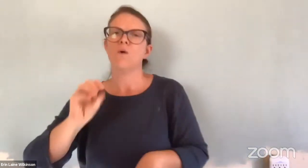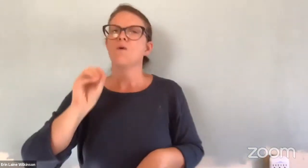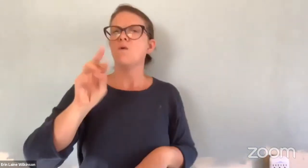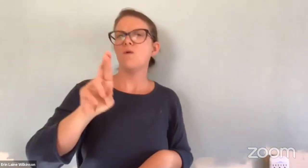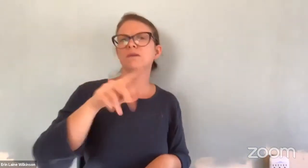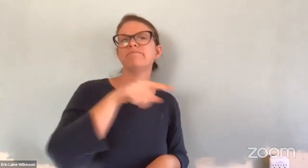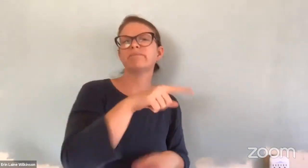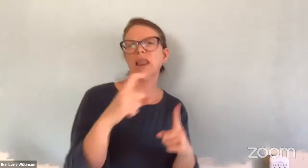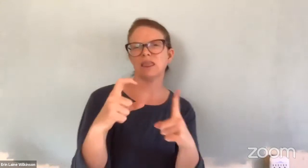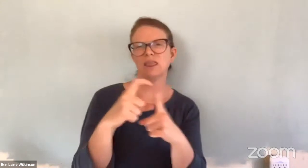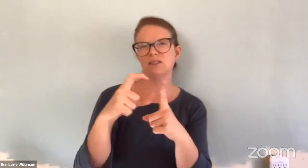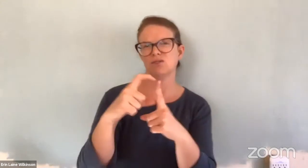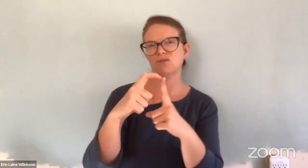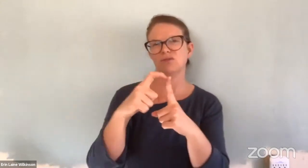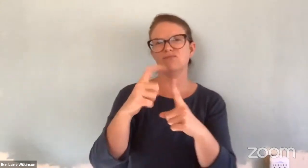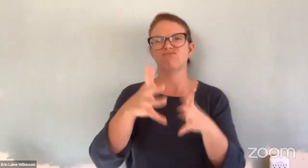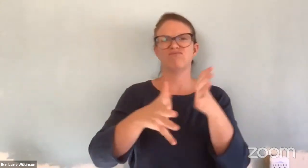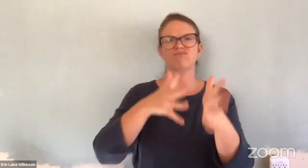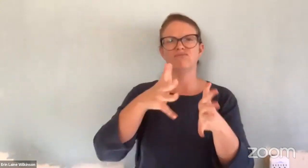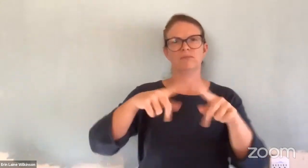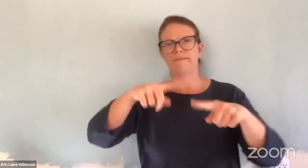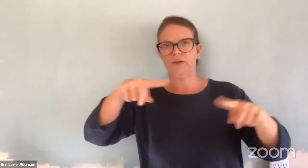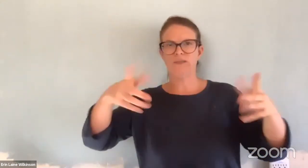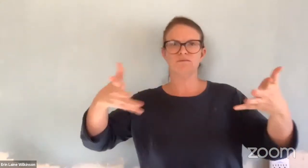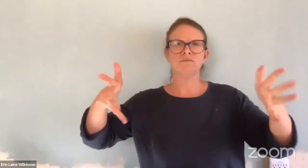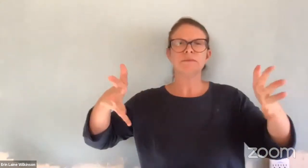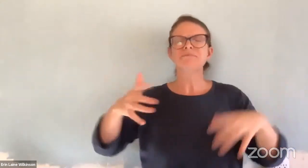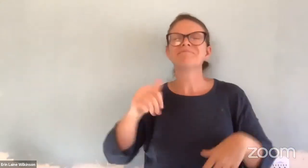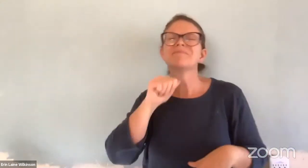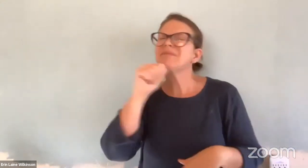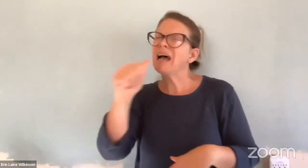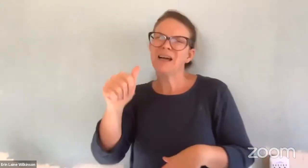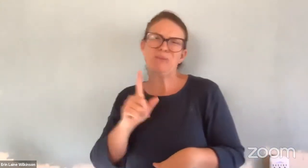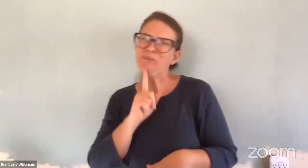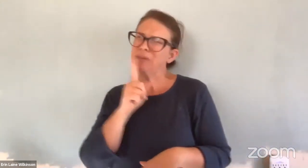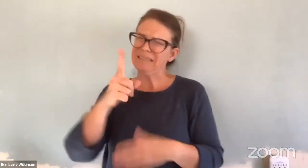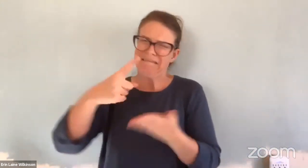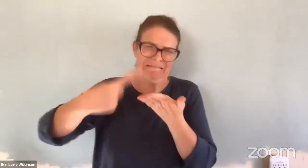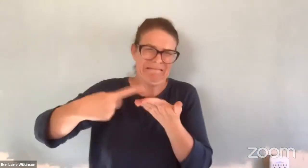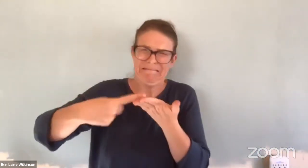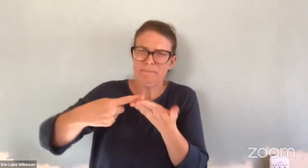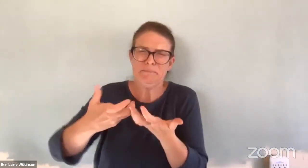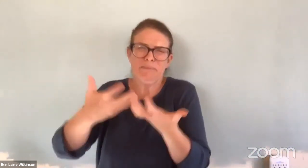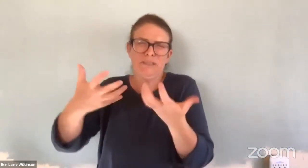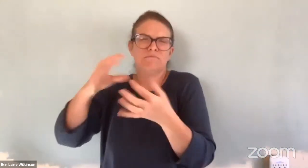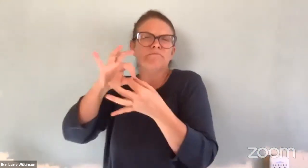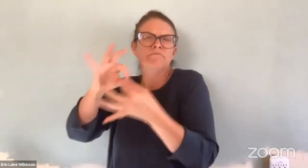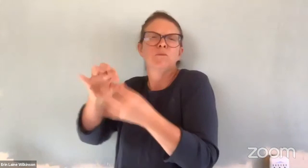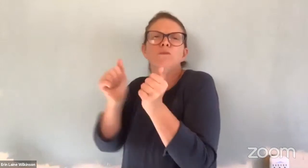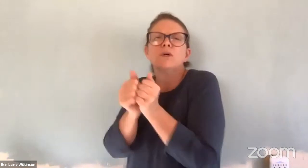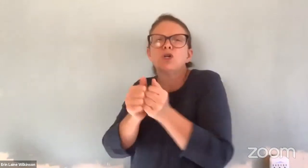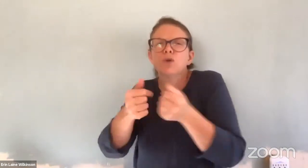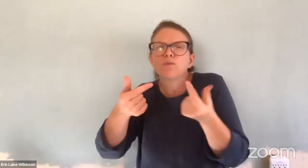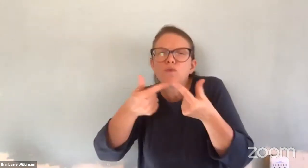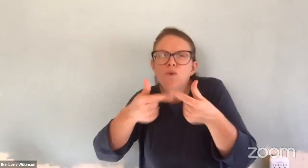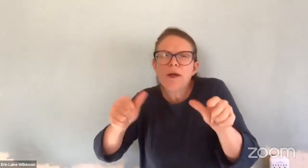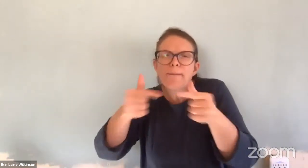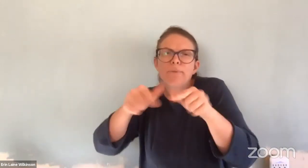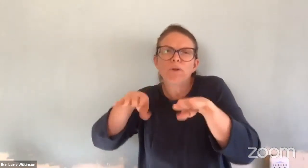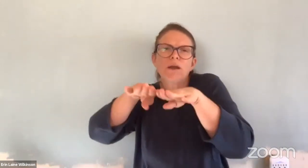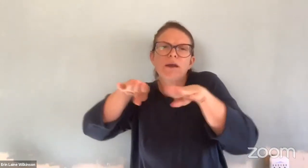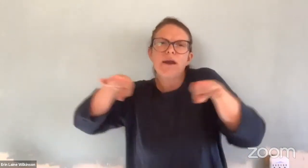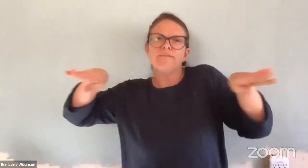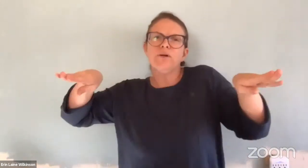I know that there has been study on phonology, on the lexicon, and so forth, but not really much discussion